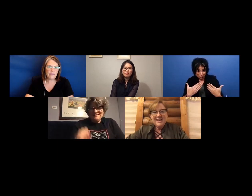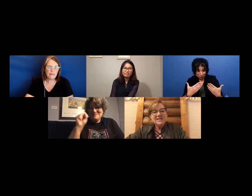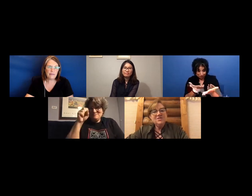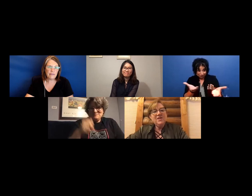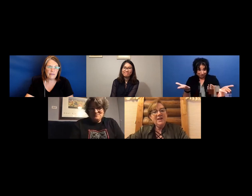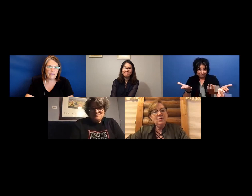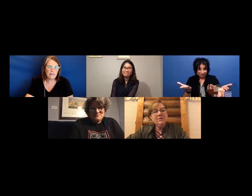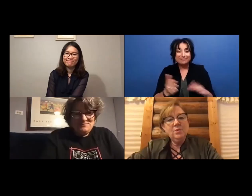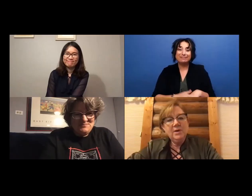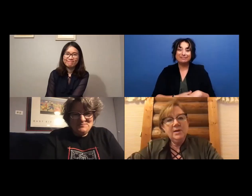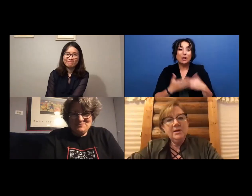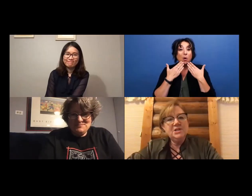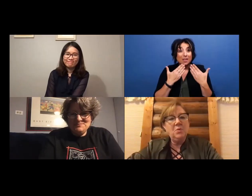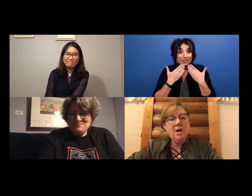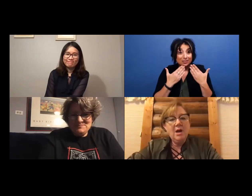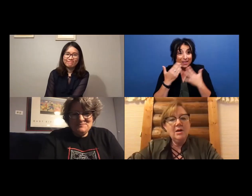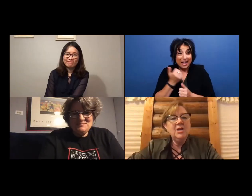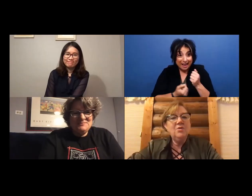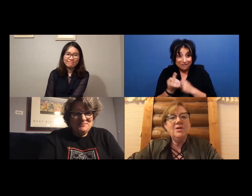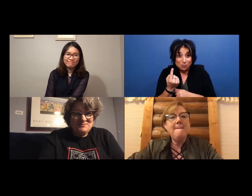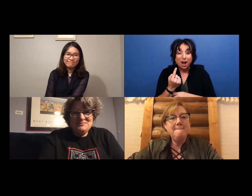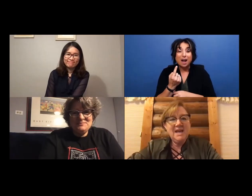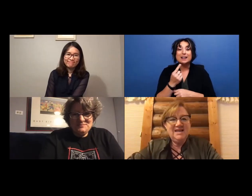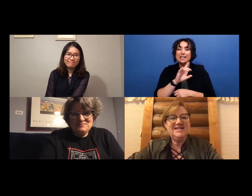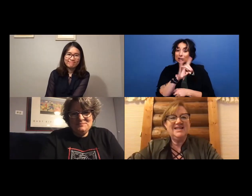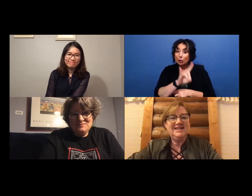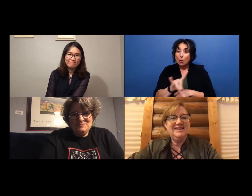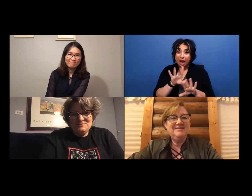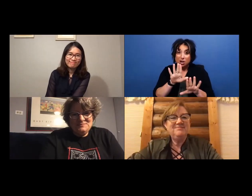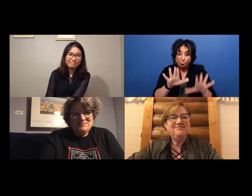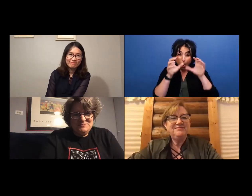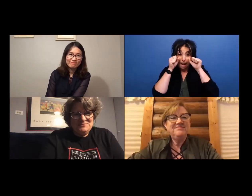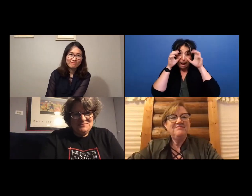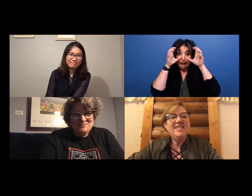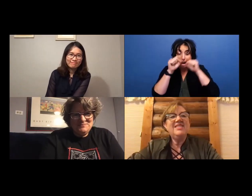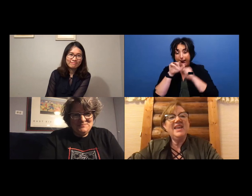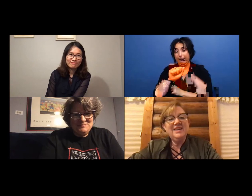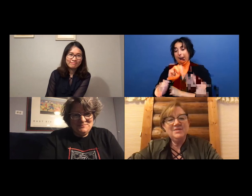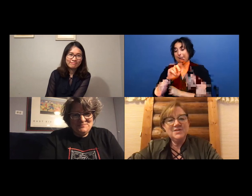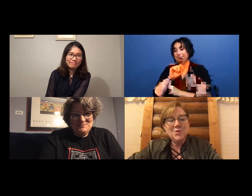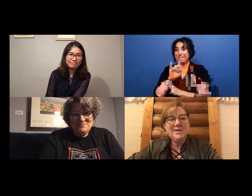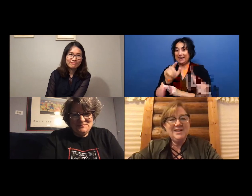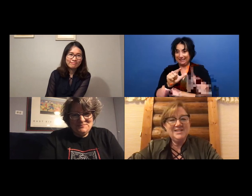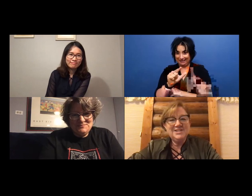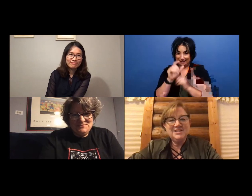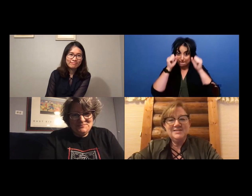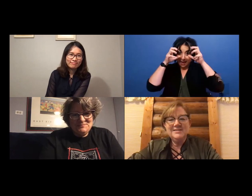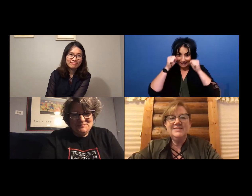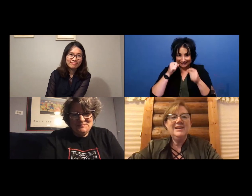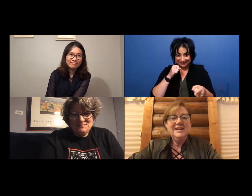Okay, so thank you everyone. Xiaorong, you're amazing. Thank you so